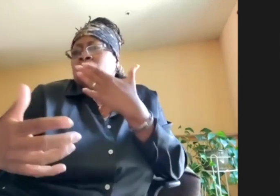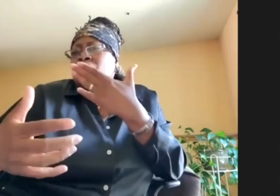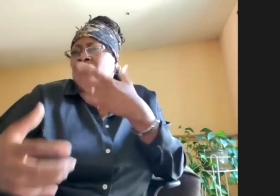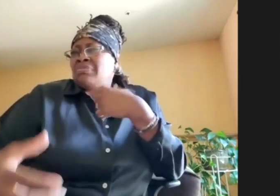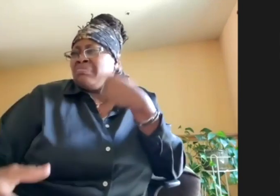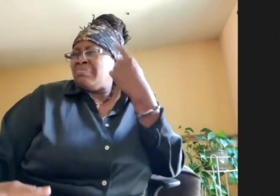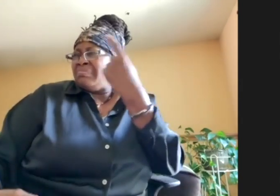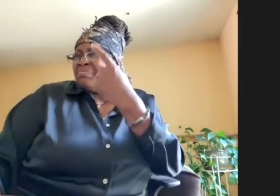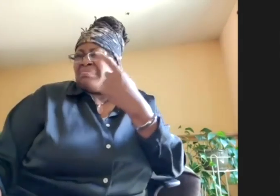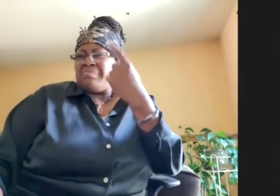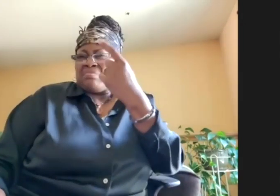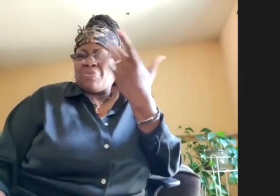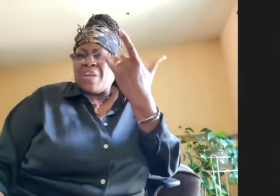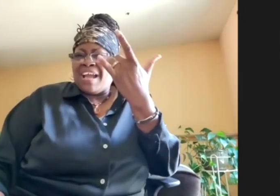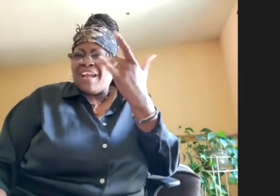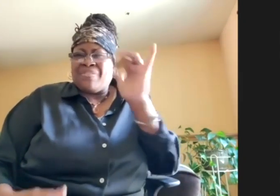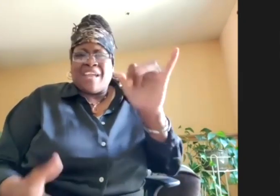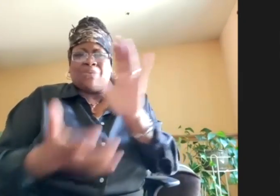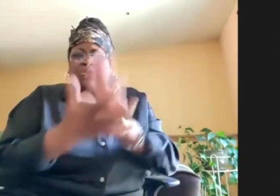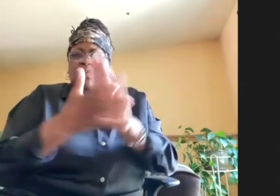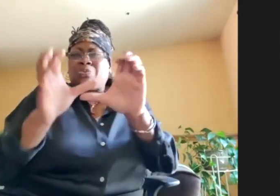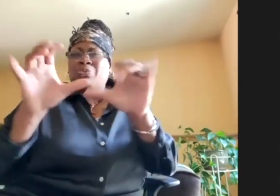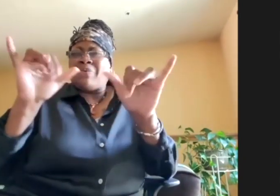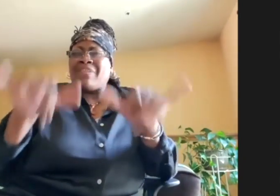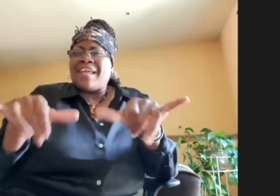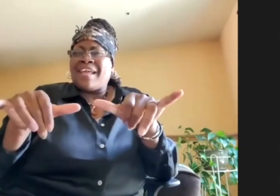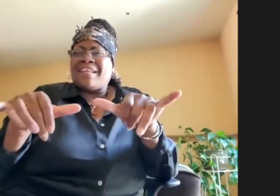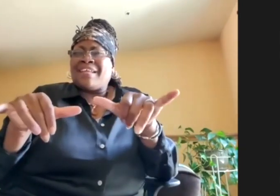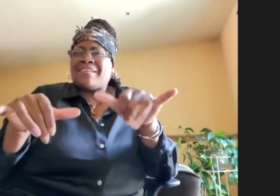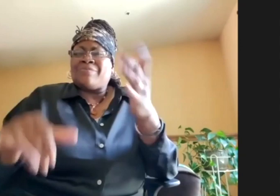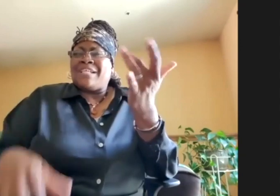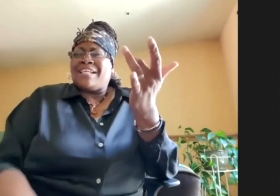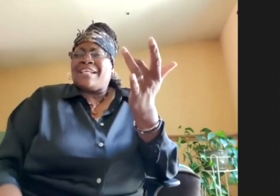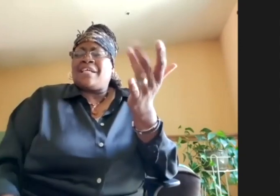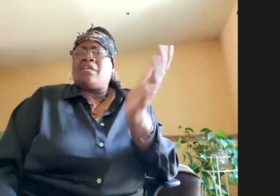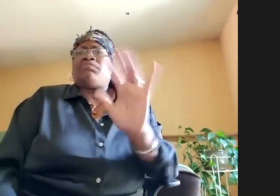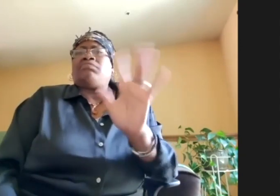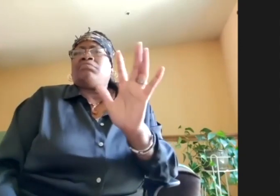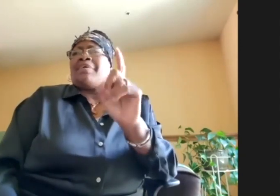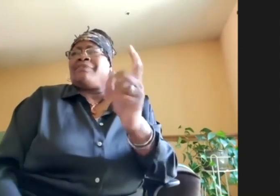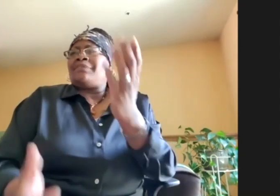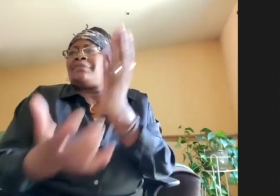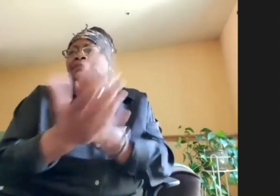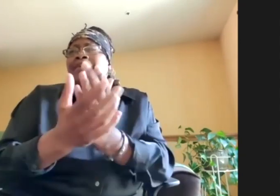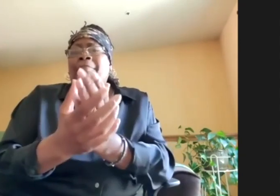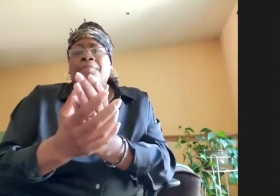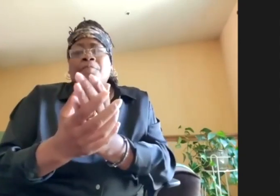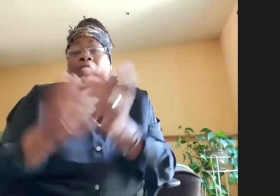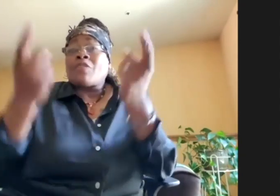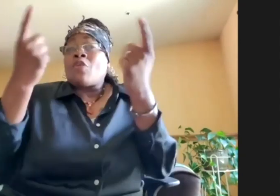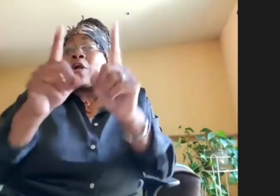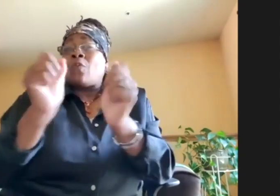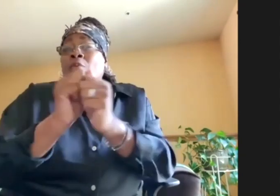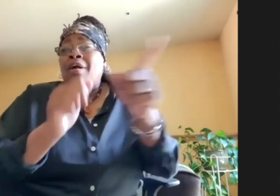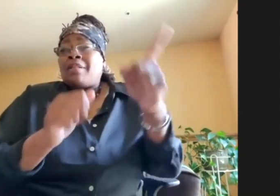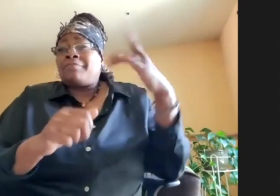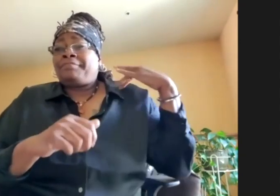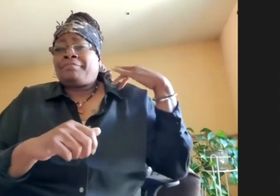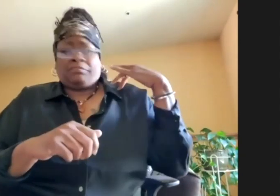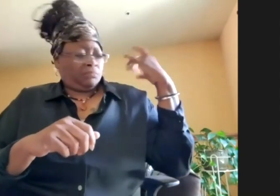Some of those students may receive a diploma later, but maybe not. And I'm like, why would a school do that? Why would they give them a certificate? That's something that needs